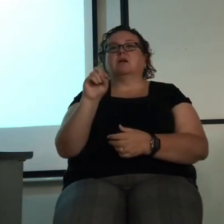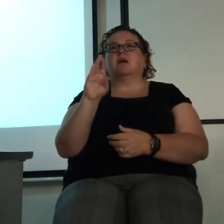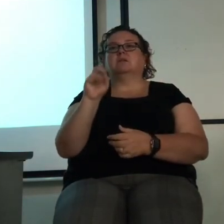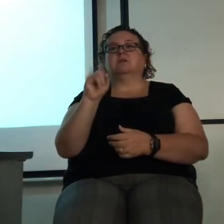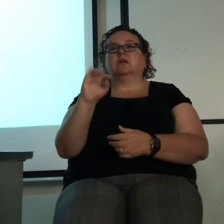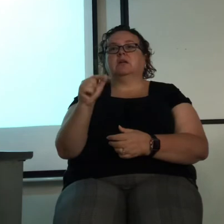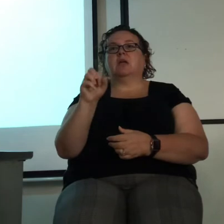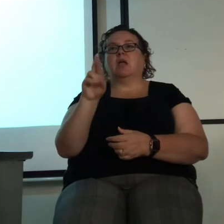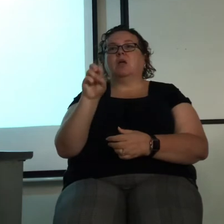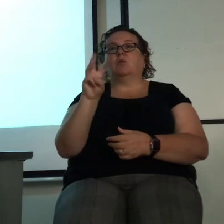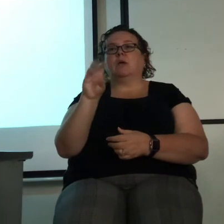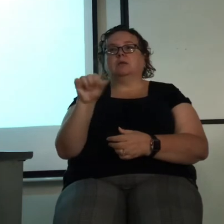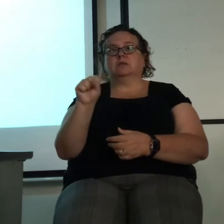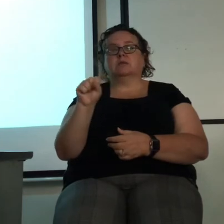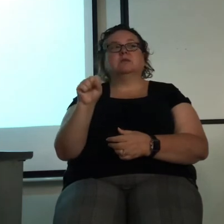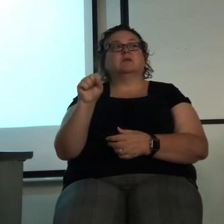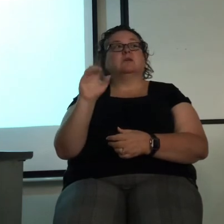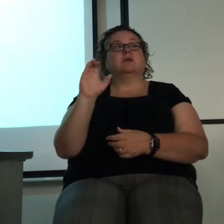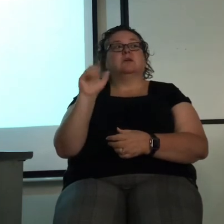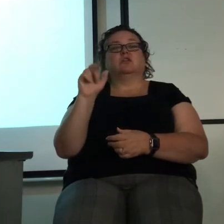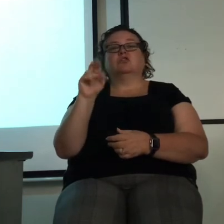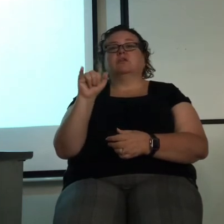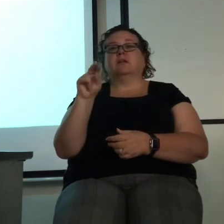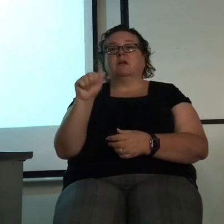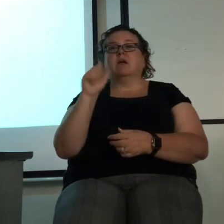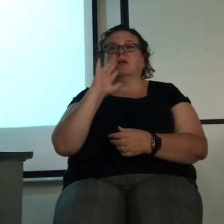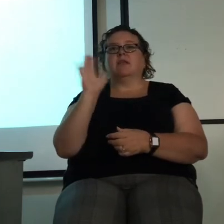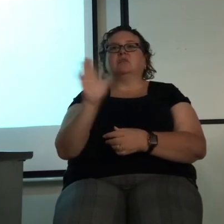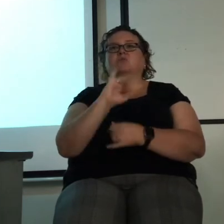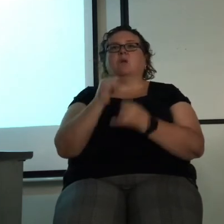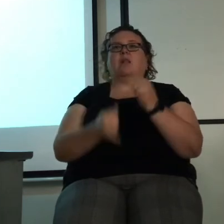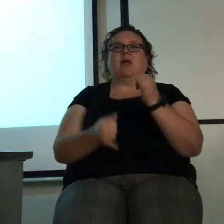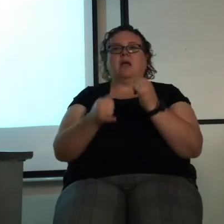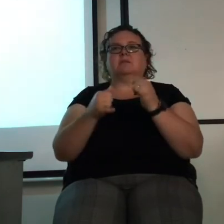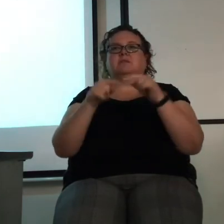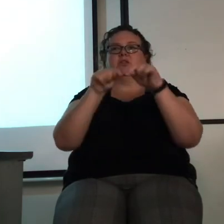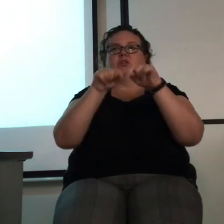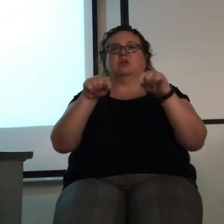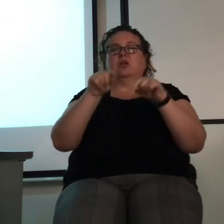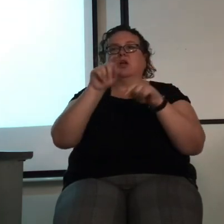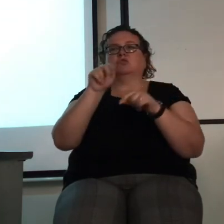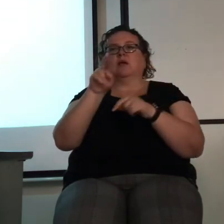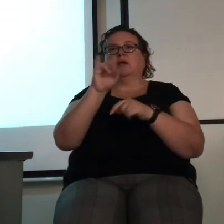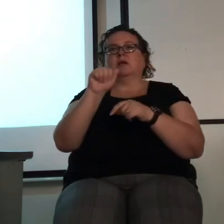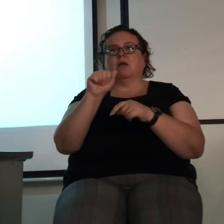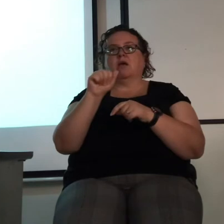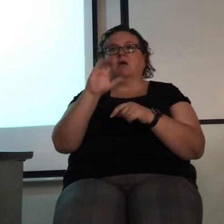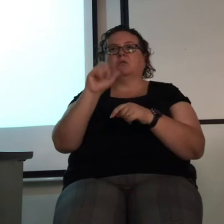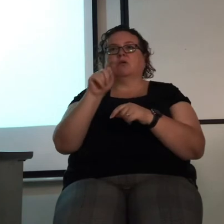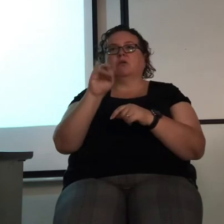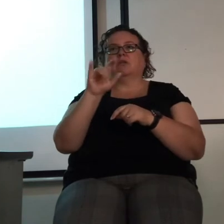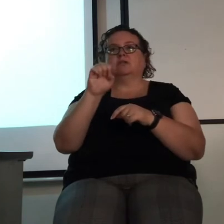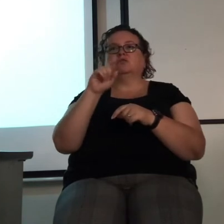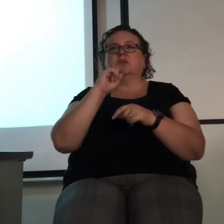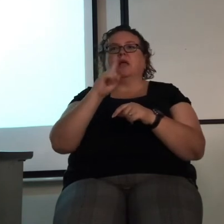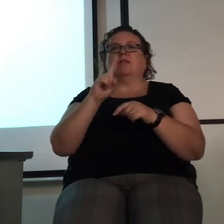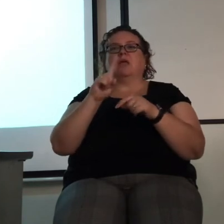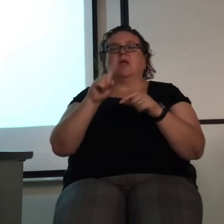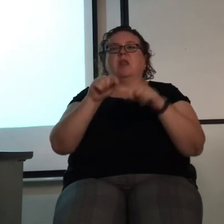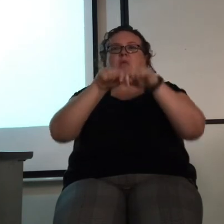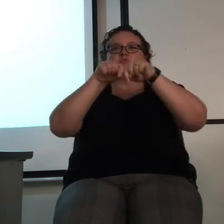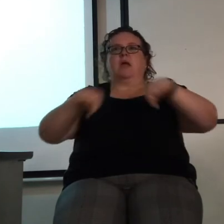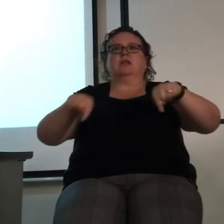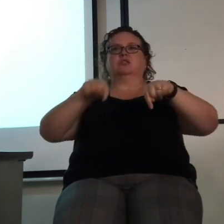The carina is the last tracheal cartilage, and it marks the end of the trachea when it branches into the right and left